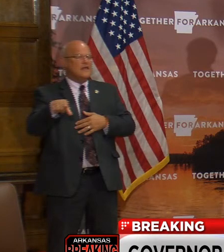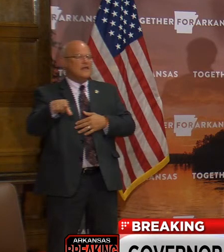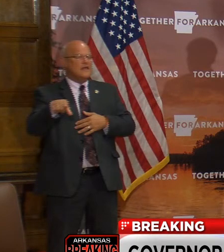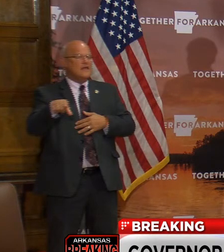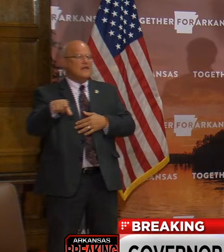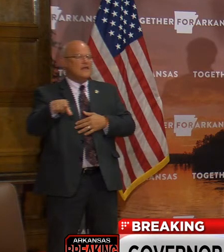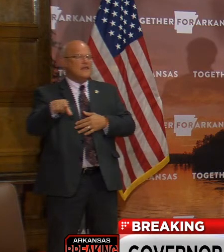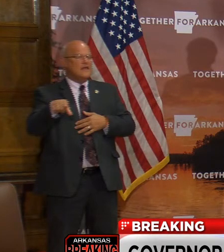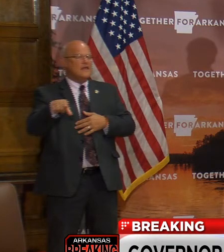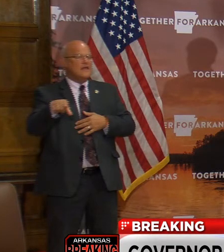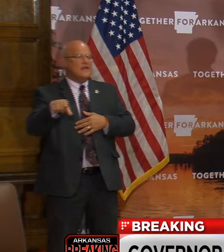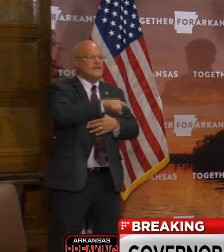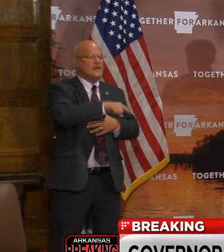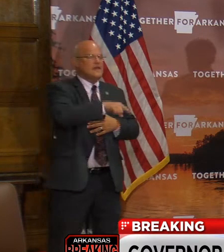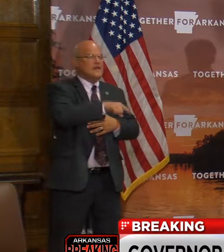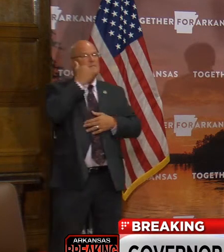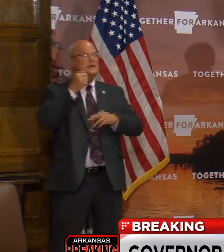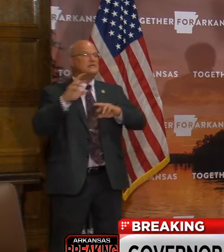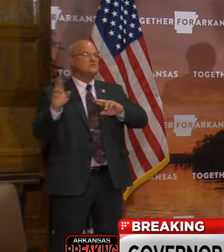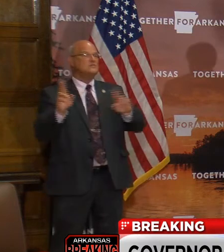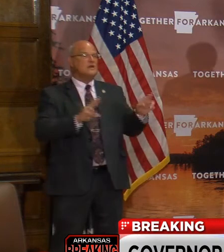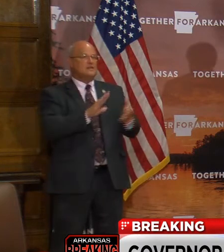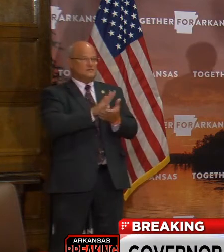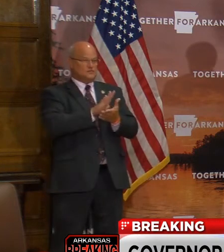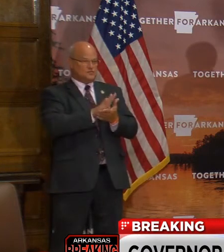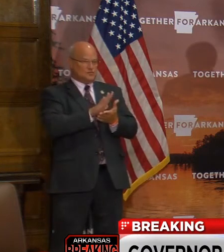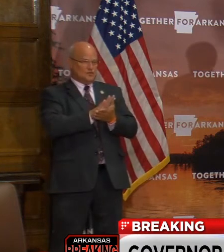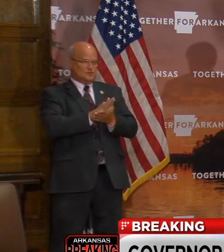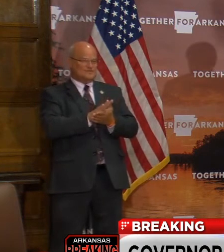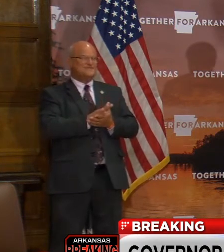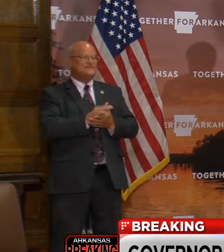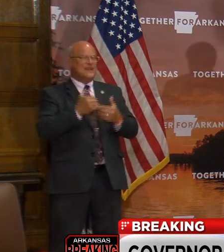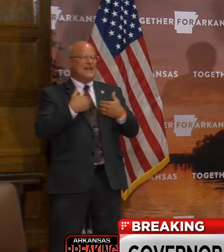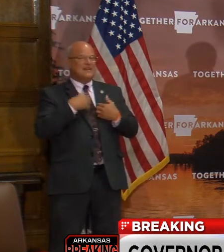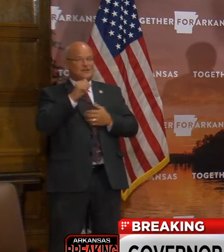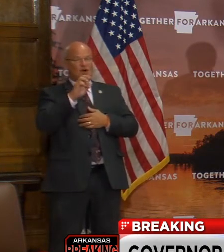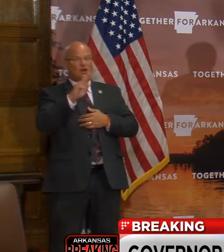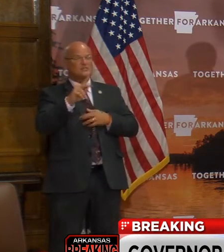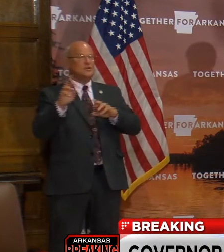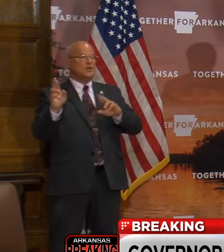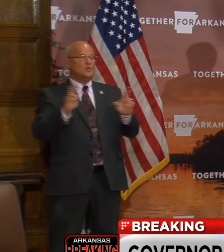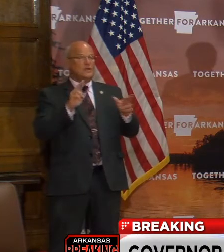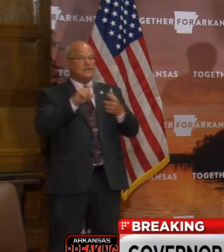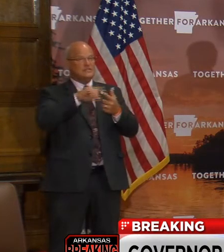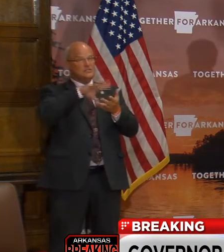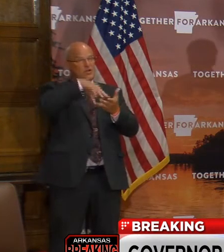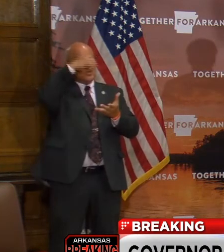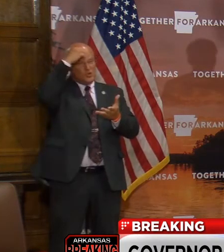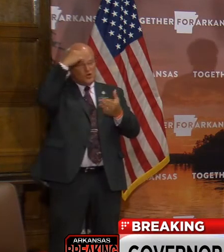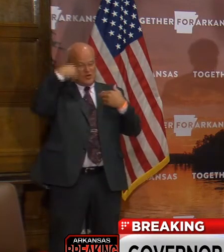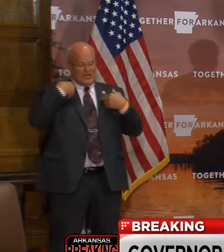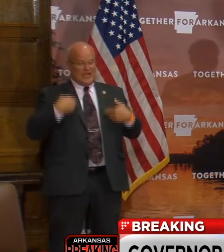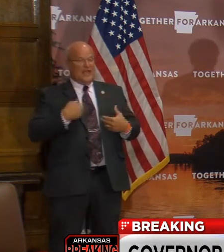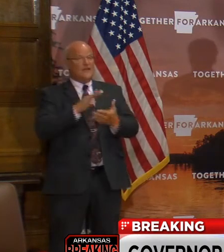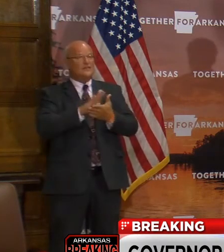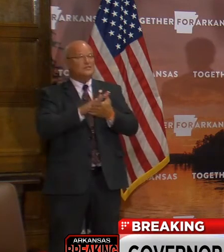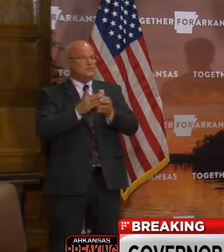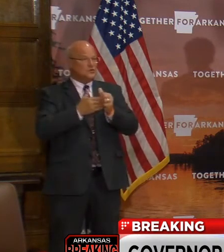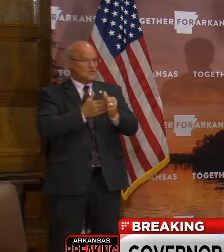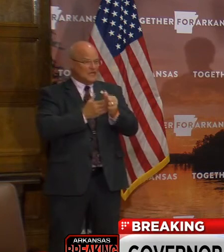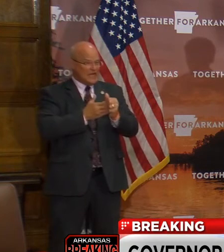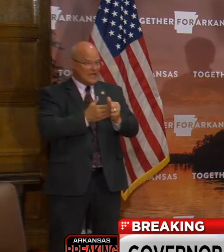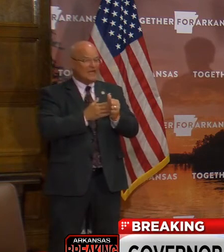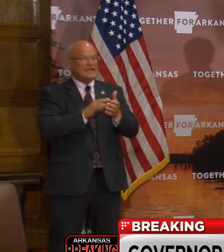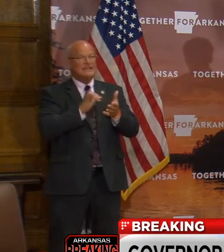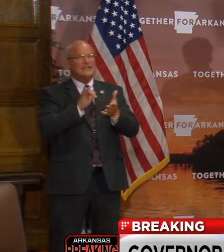can be best prepared for school. And so we have our Arkansas Ready to Learn Healthy School Guide